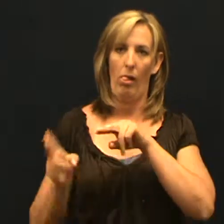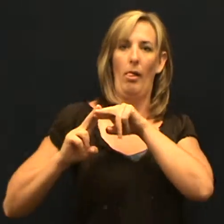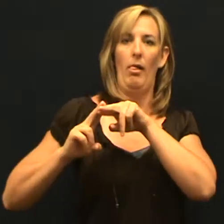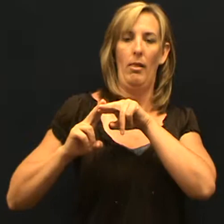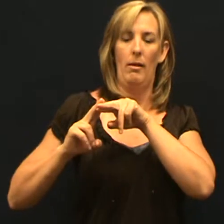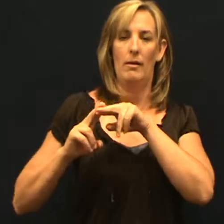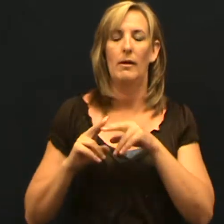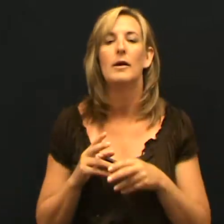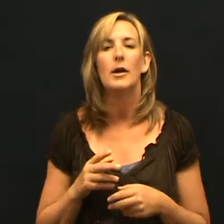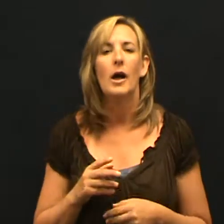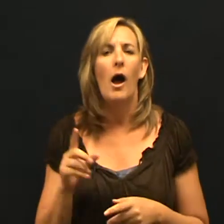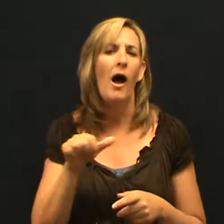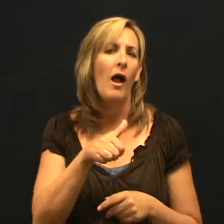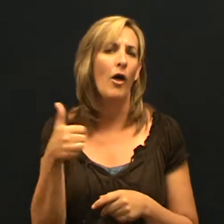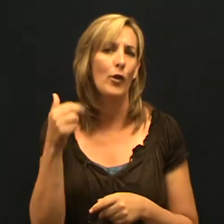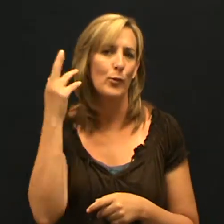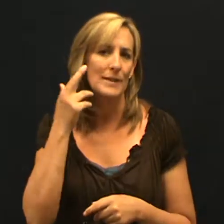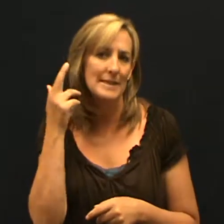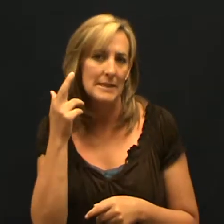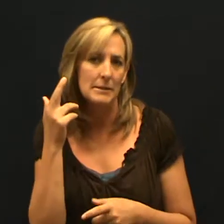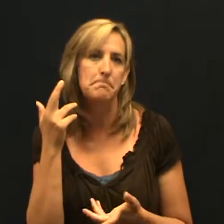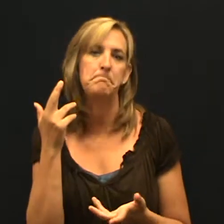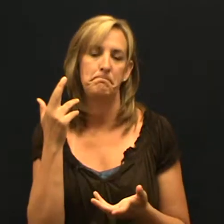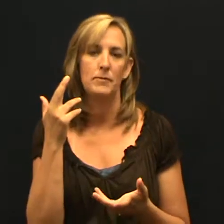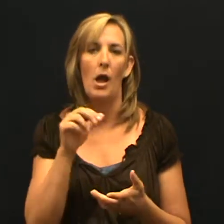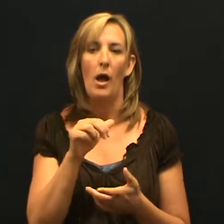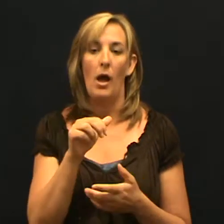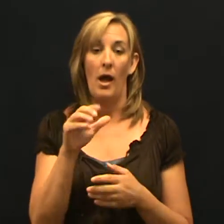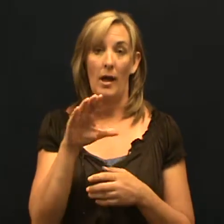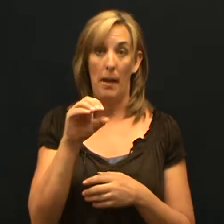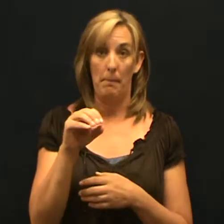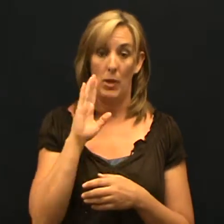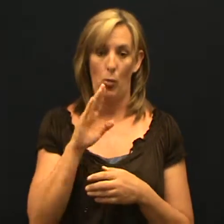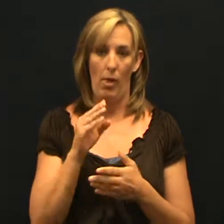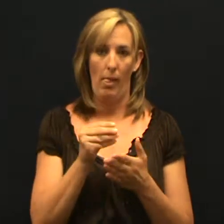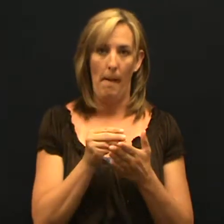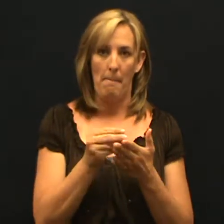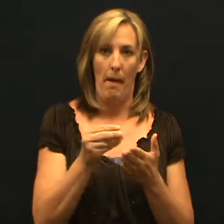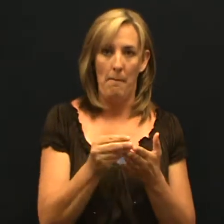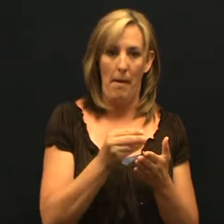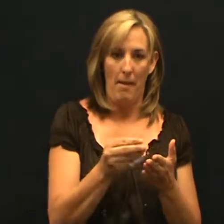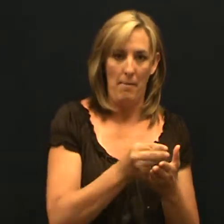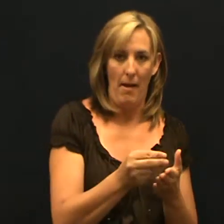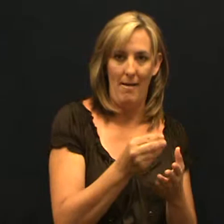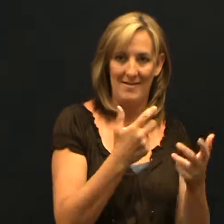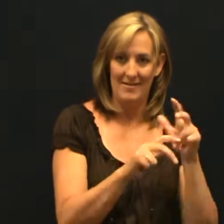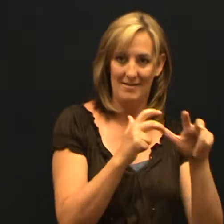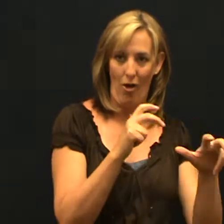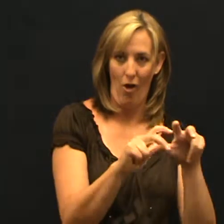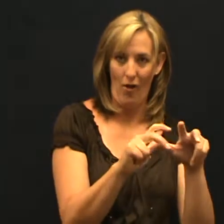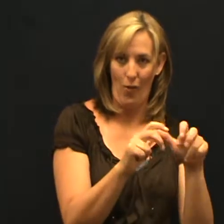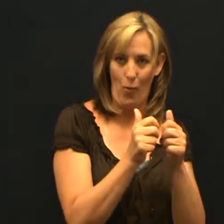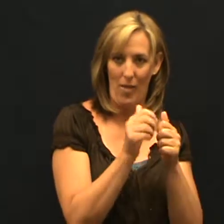other companies through stock and some cash. Well, what they do is they will